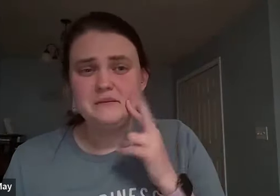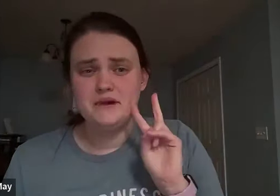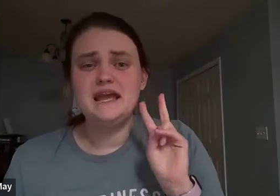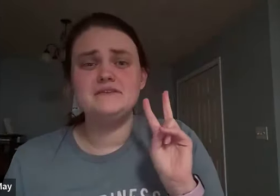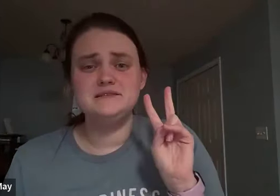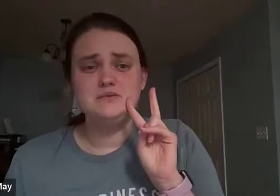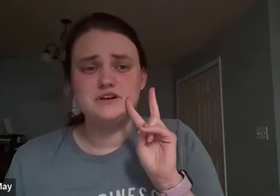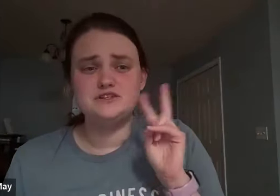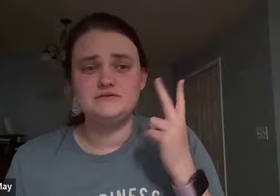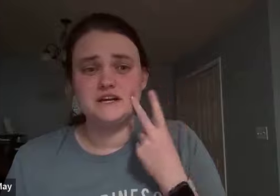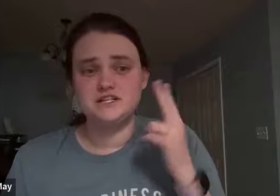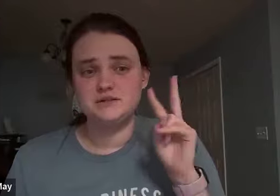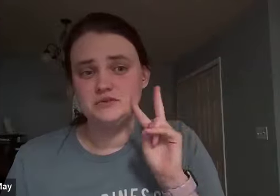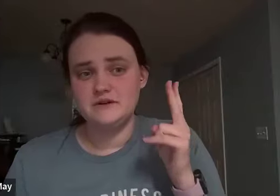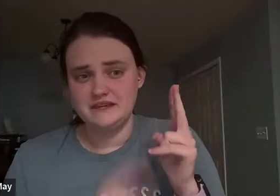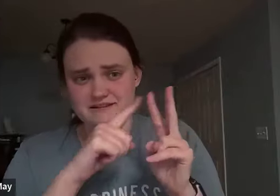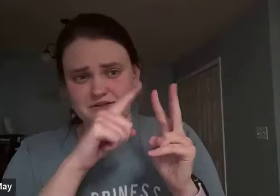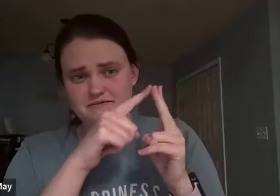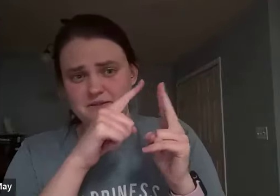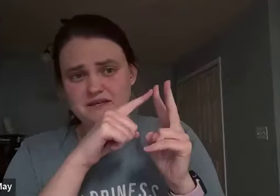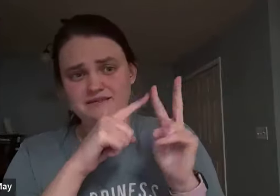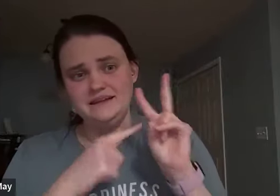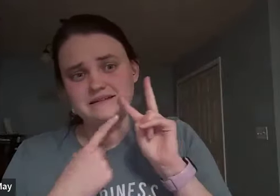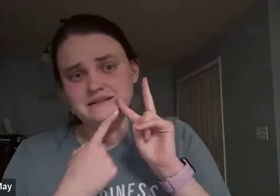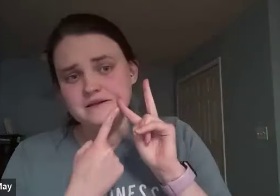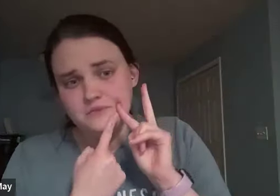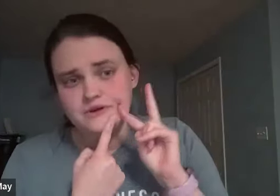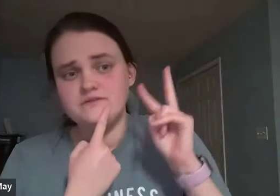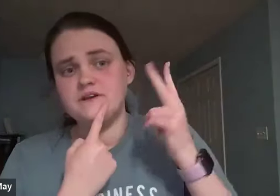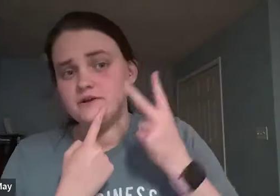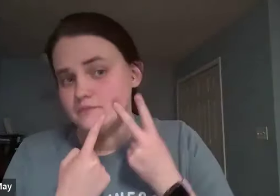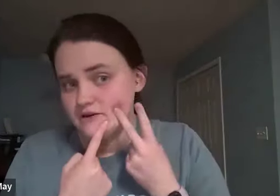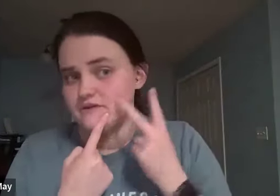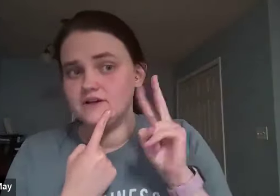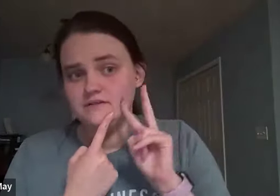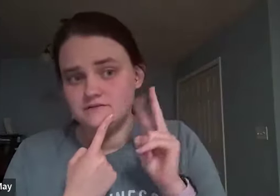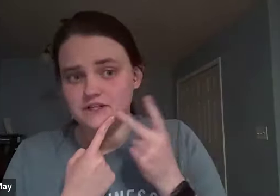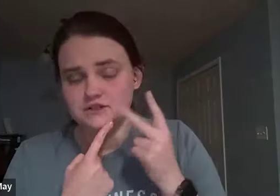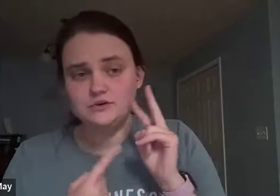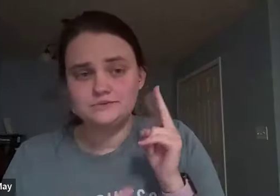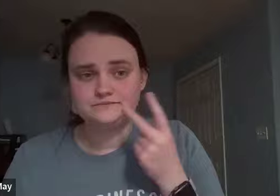But I have seen people also do vegetable, where they do the flipping, like pointer finger, middle finger, vegetable.